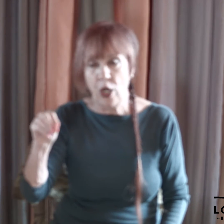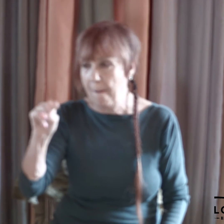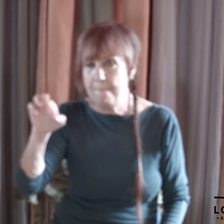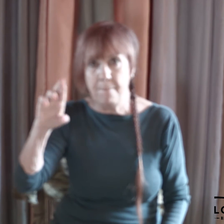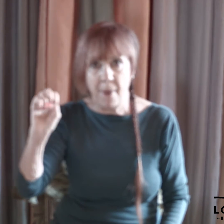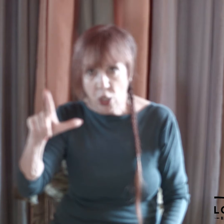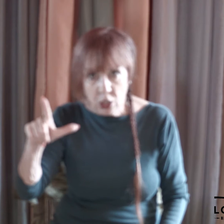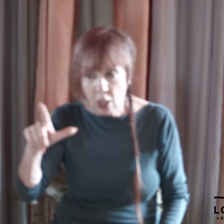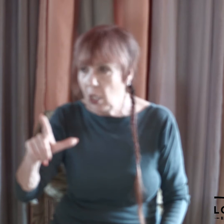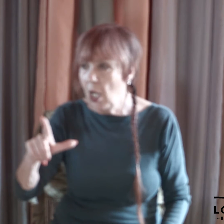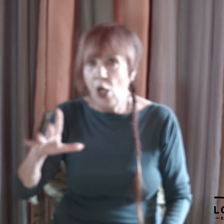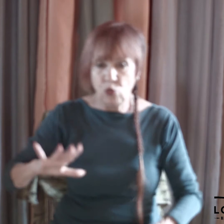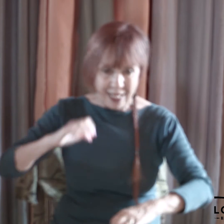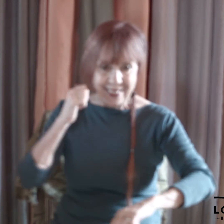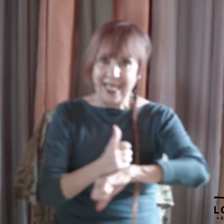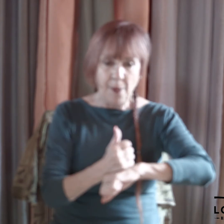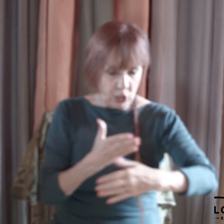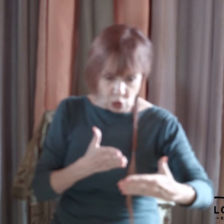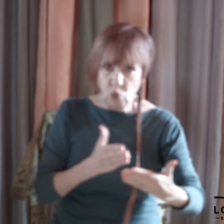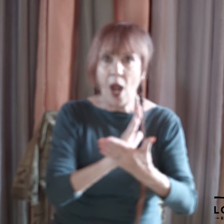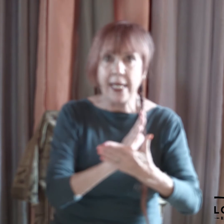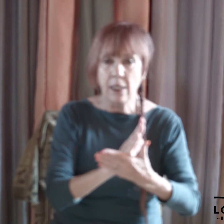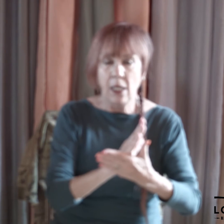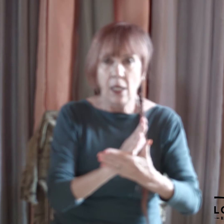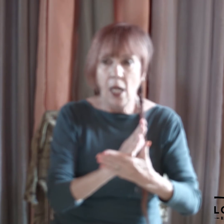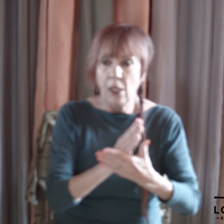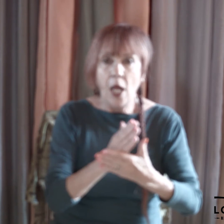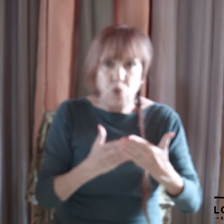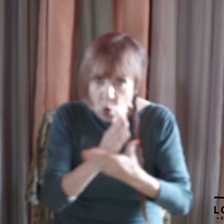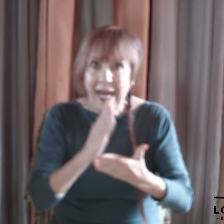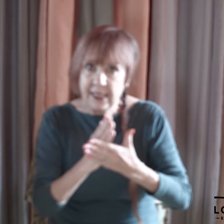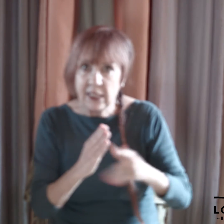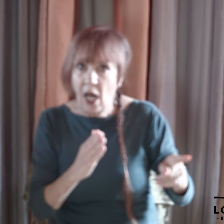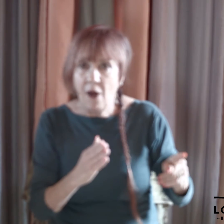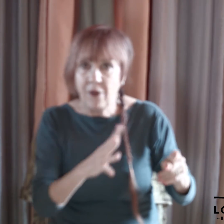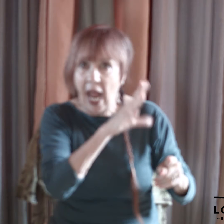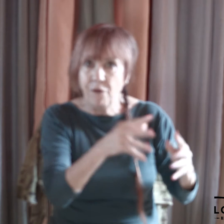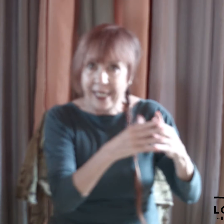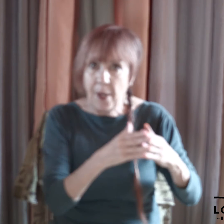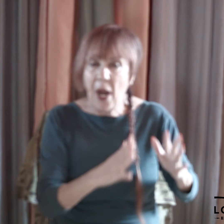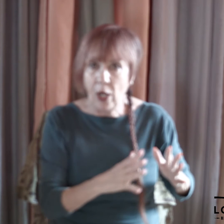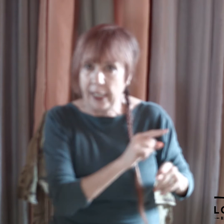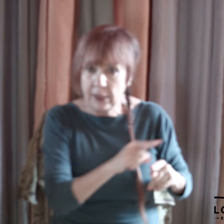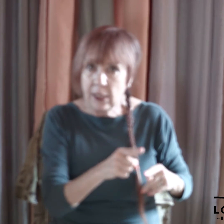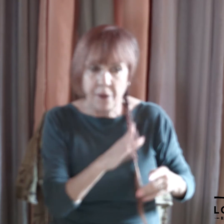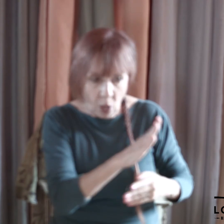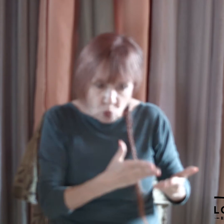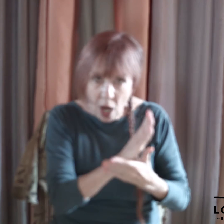right, certain rights of our African American neighbors, which has gone